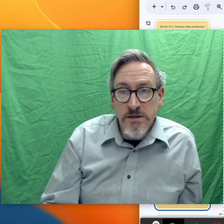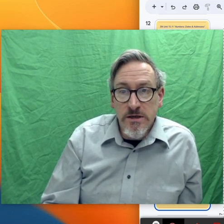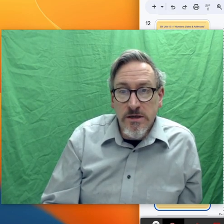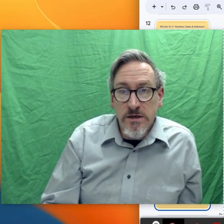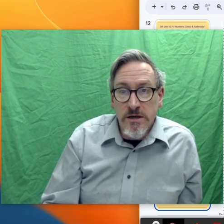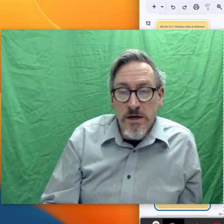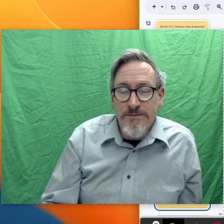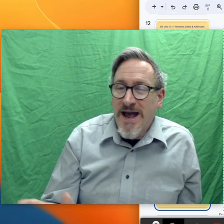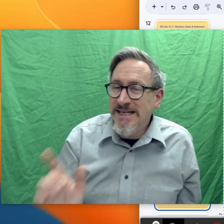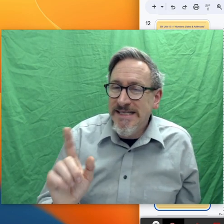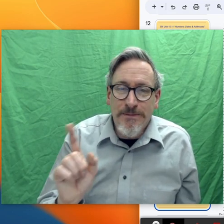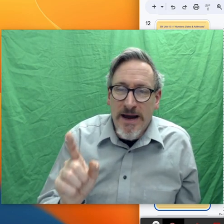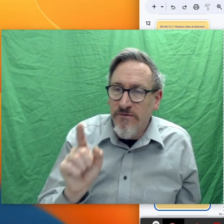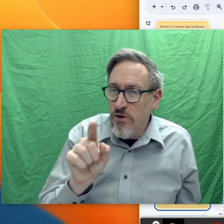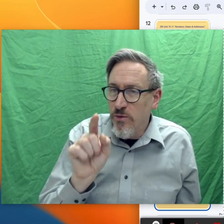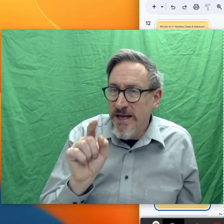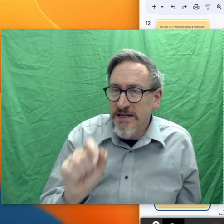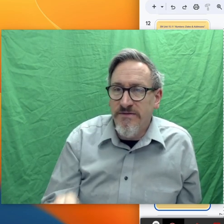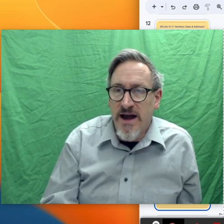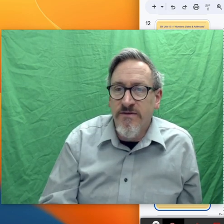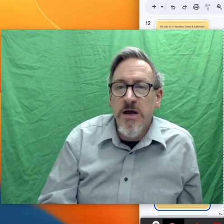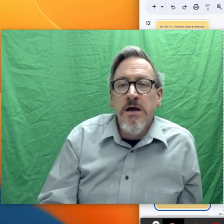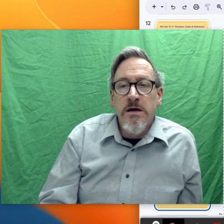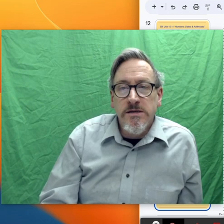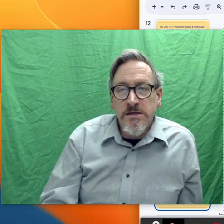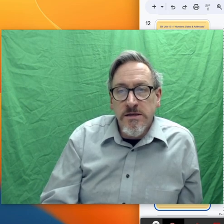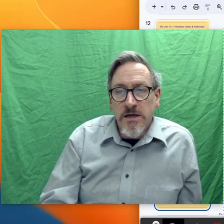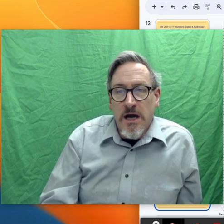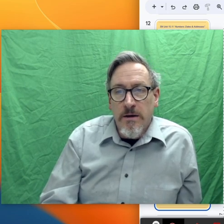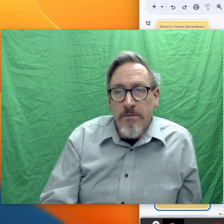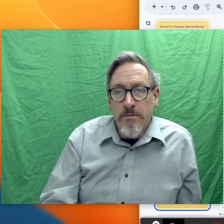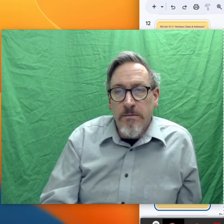Sometimes I see it back and forth when we get to 5.